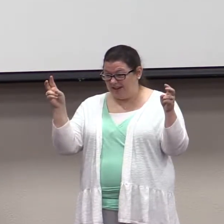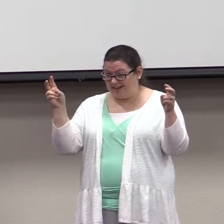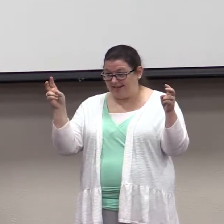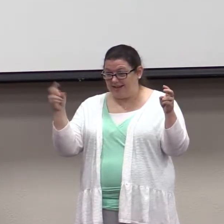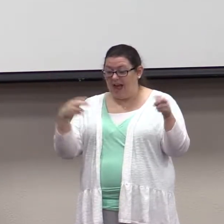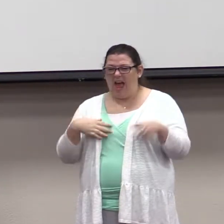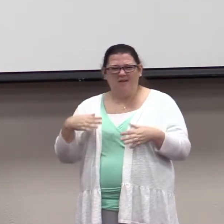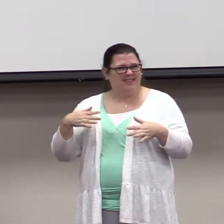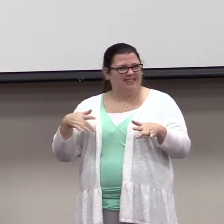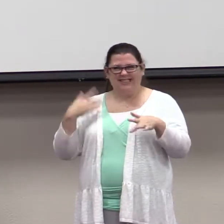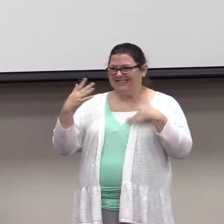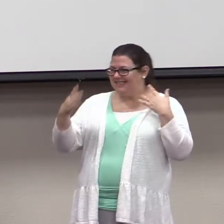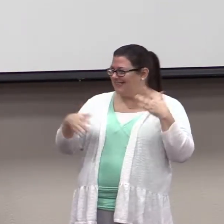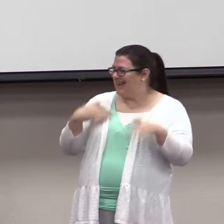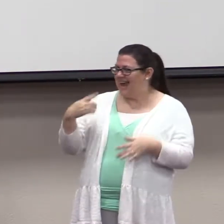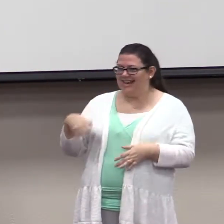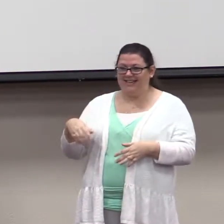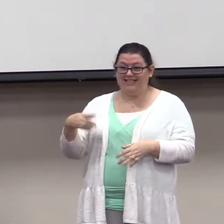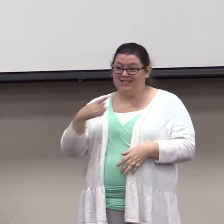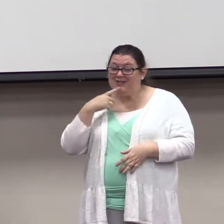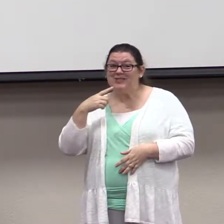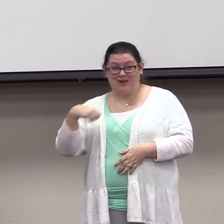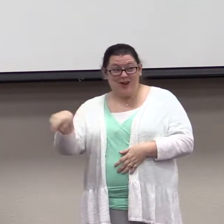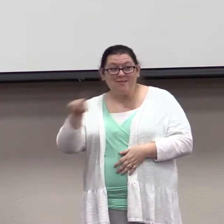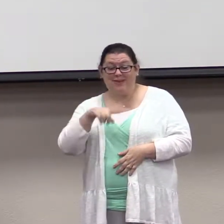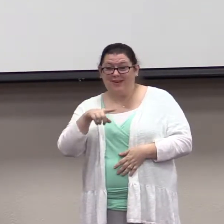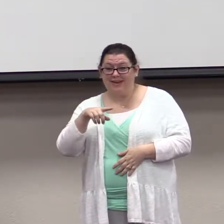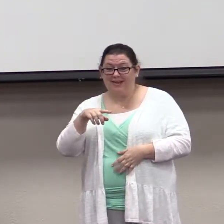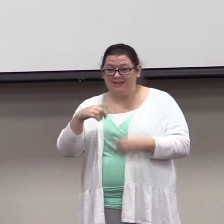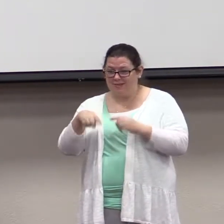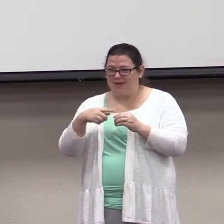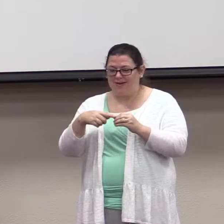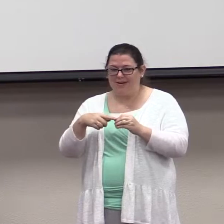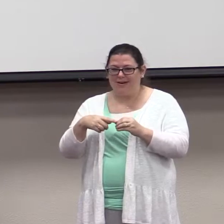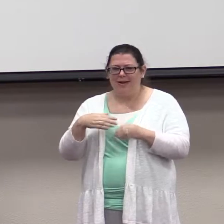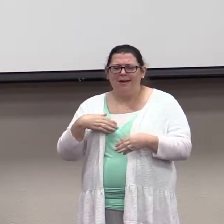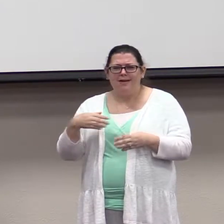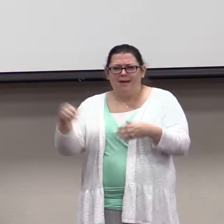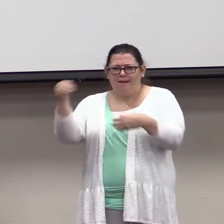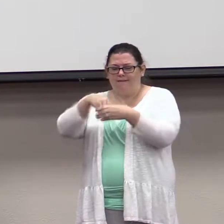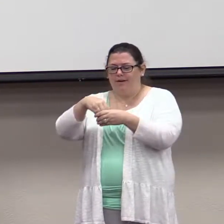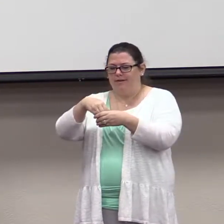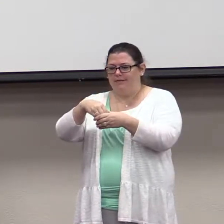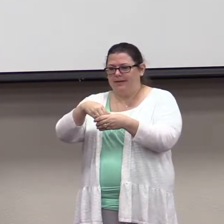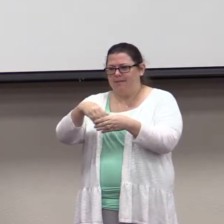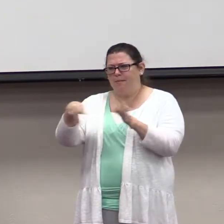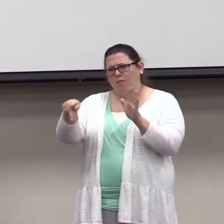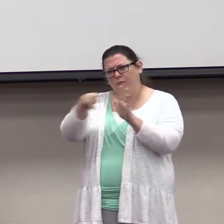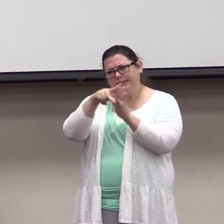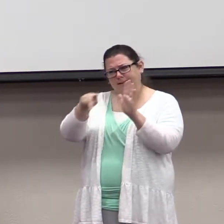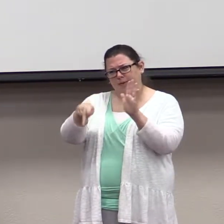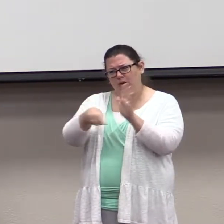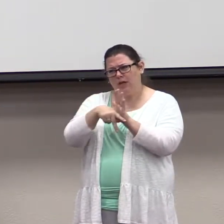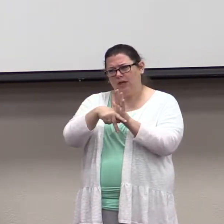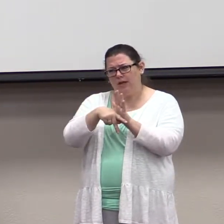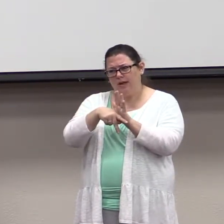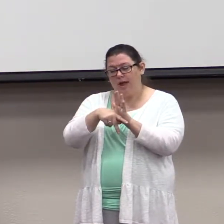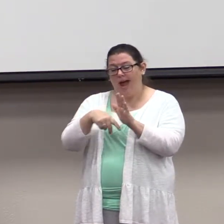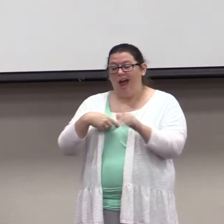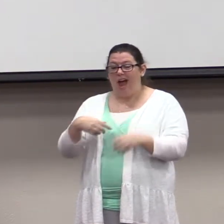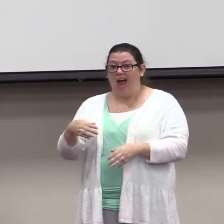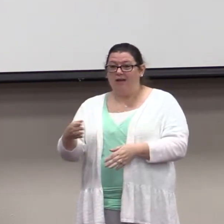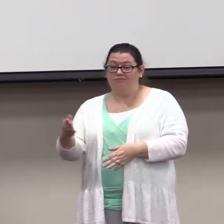this? Because this involves a principle that I used to always tell the employees that I managed at my old job, that they